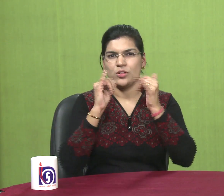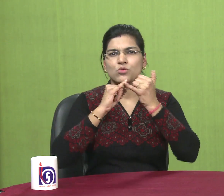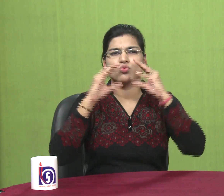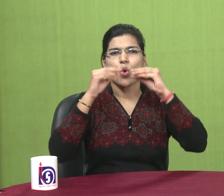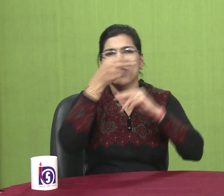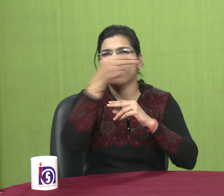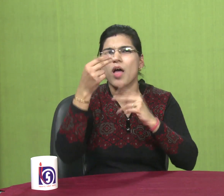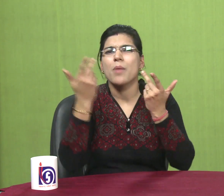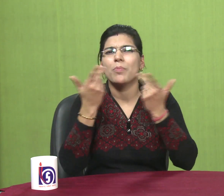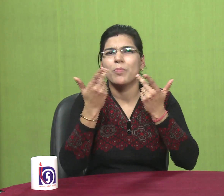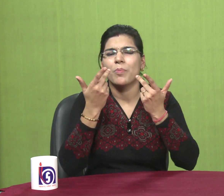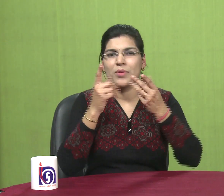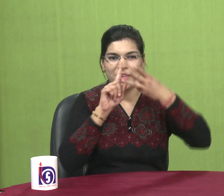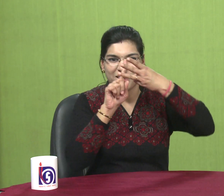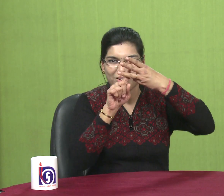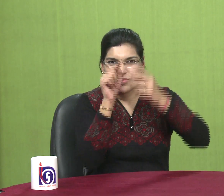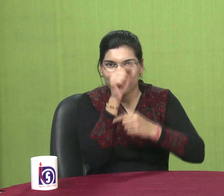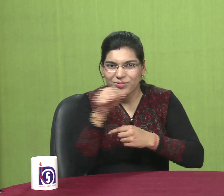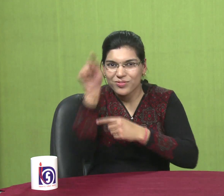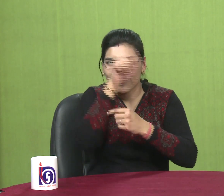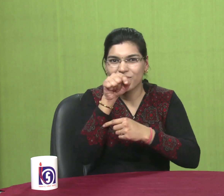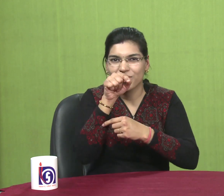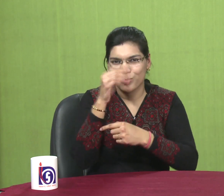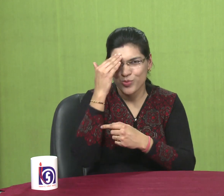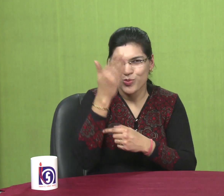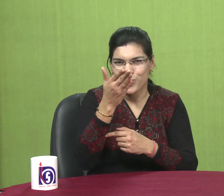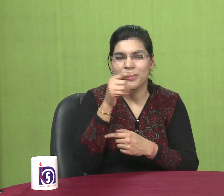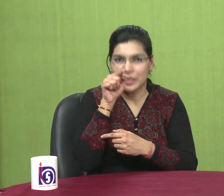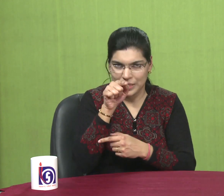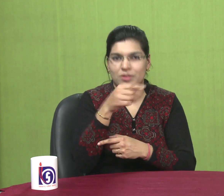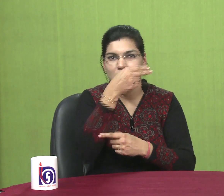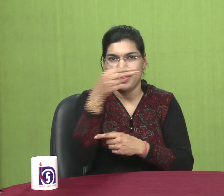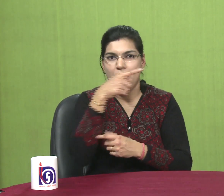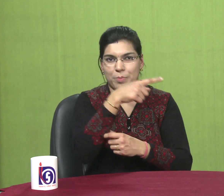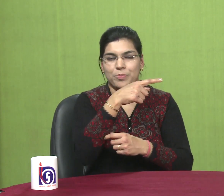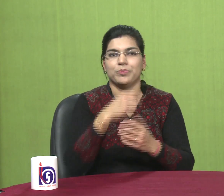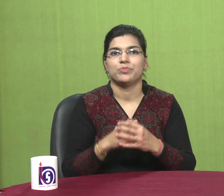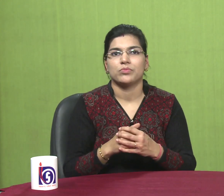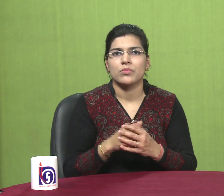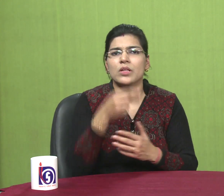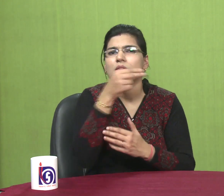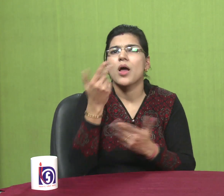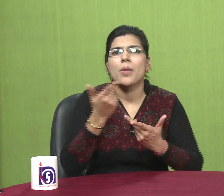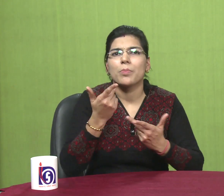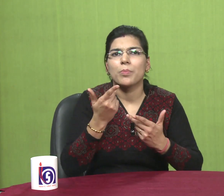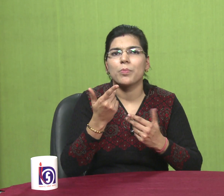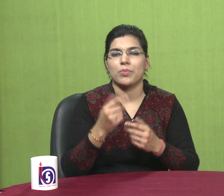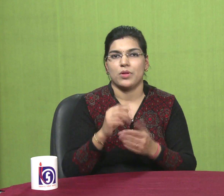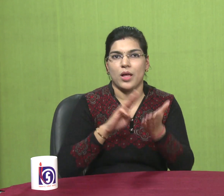Microsoft Internet Explorer. Did you know there is this? And it has different